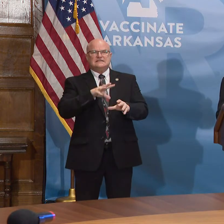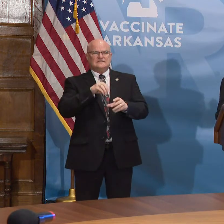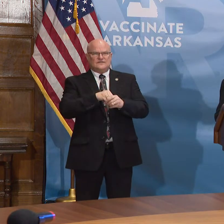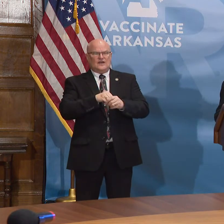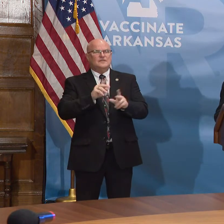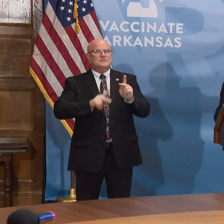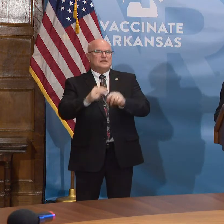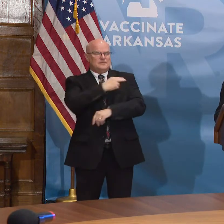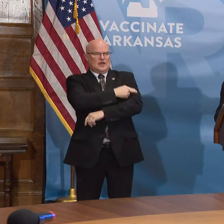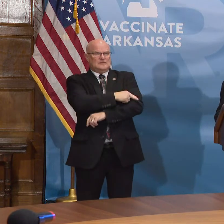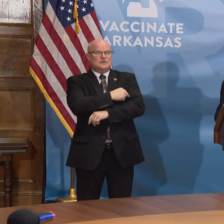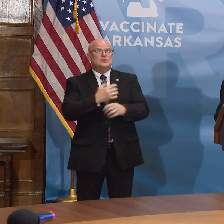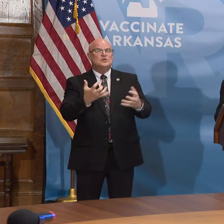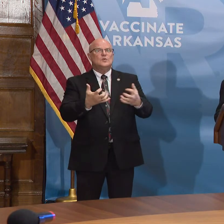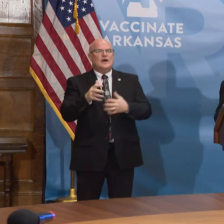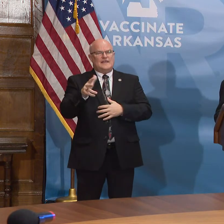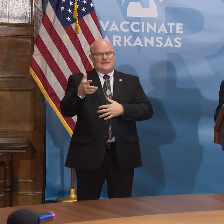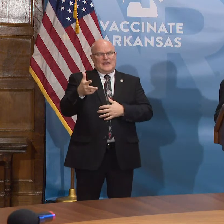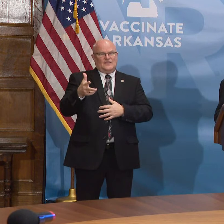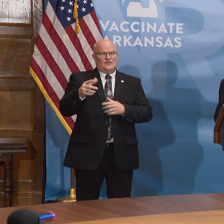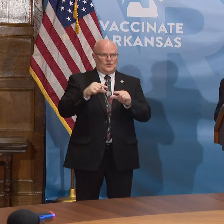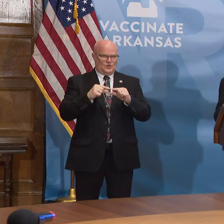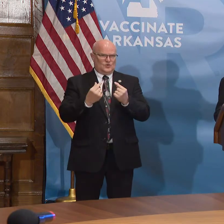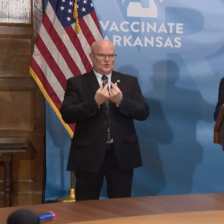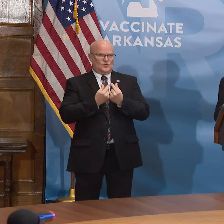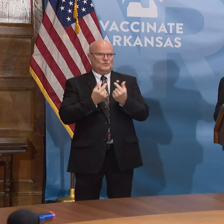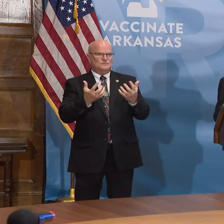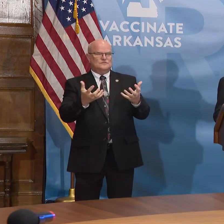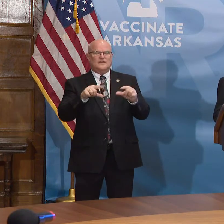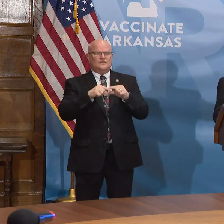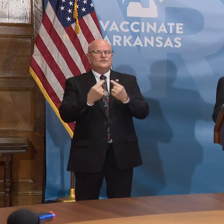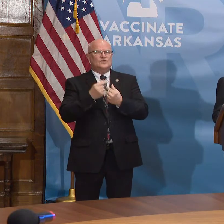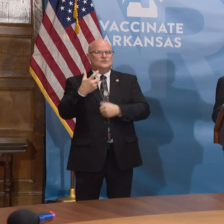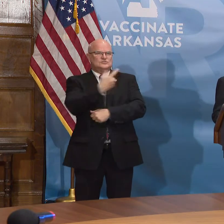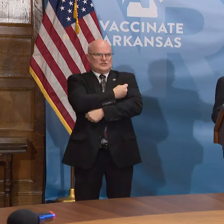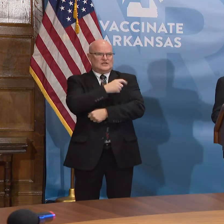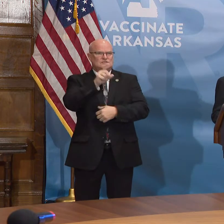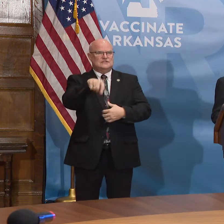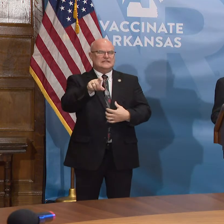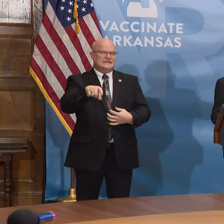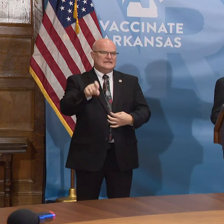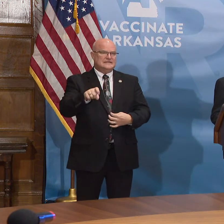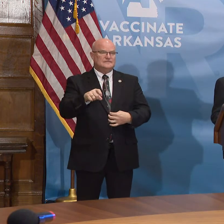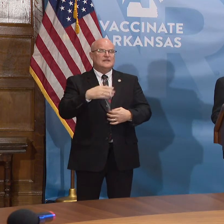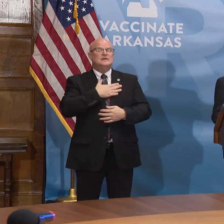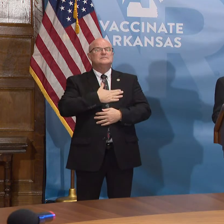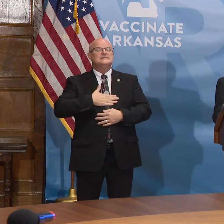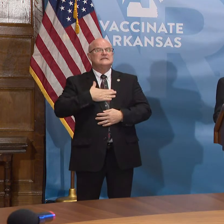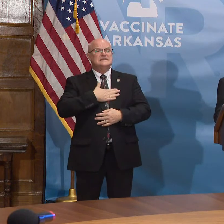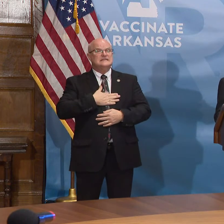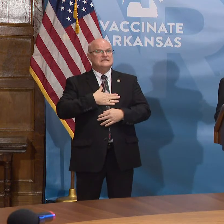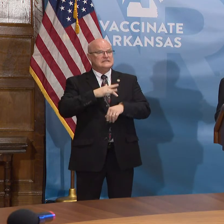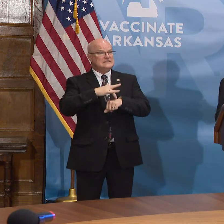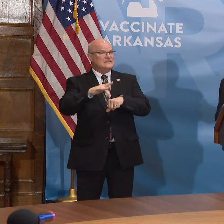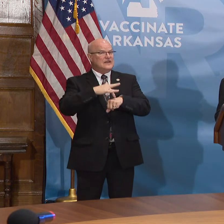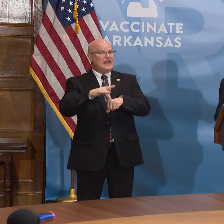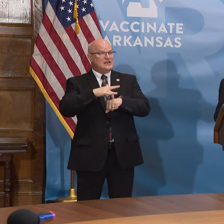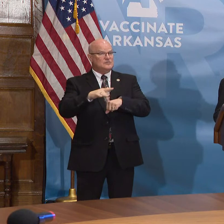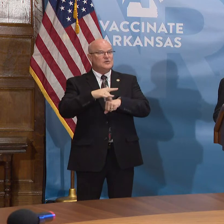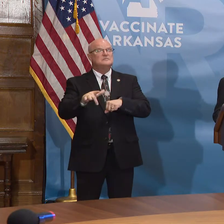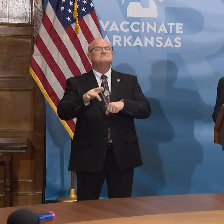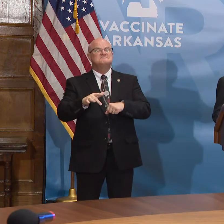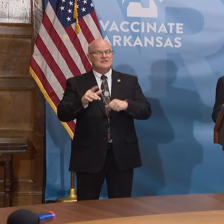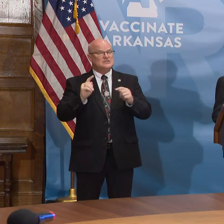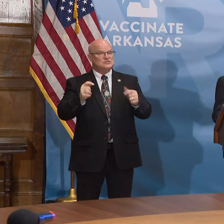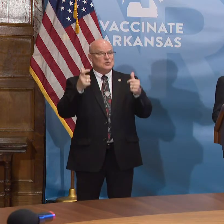being hospitalized. We want that group to get the 3rd dose, that booster dose. Please do so. It's available. Yeah,